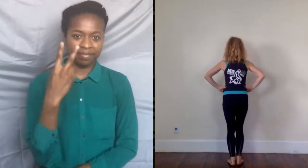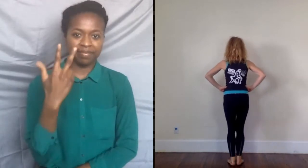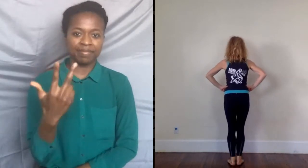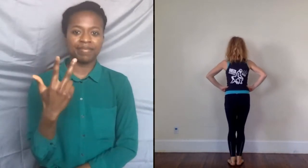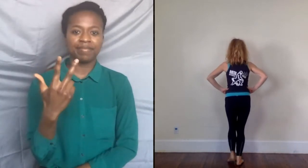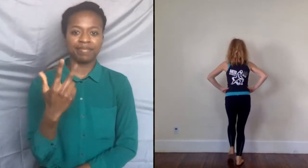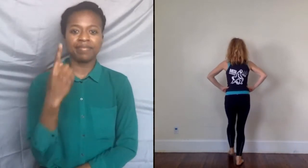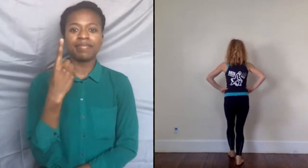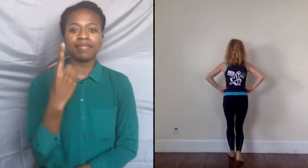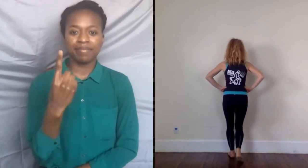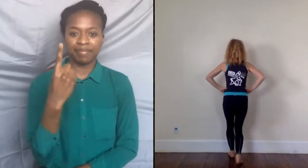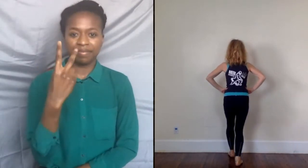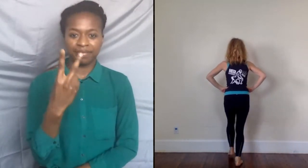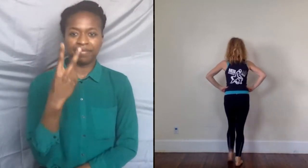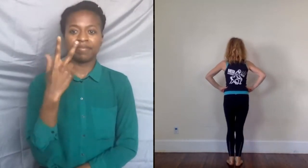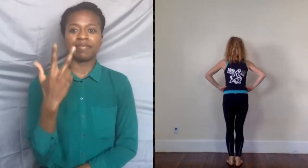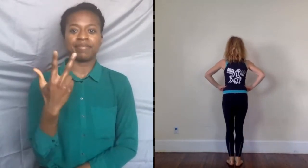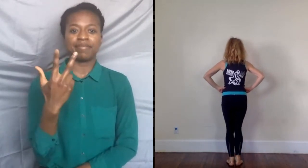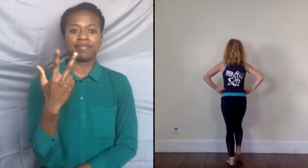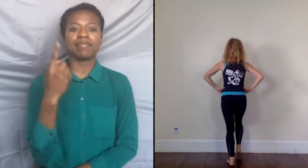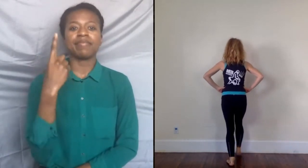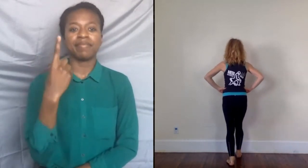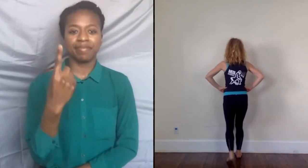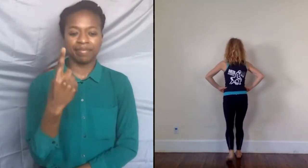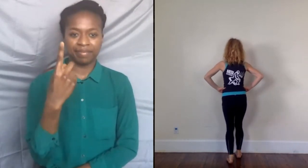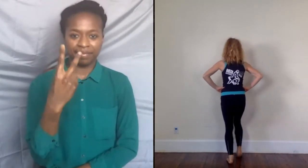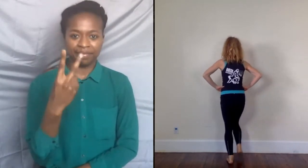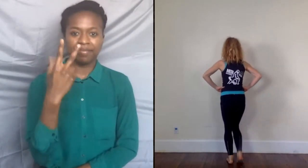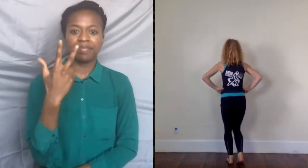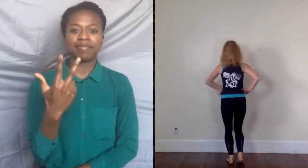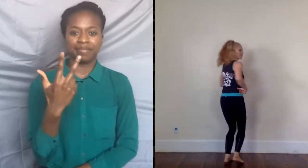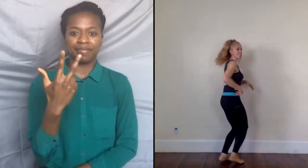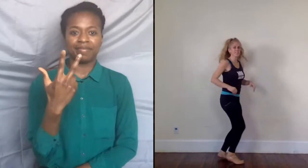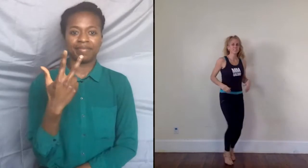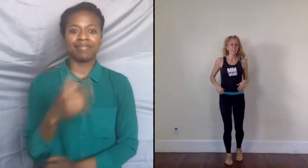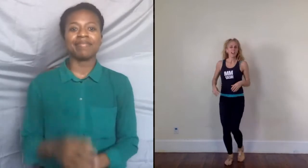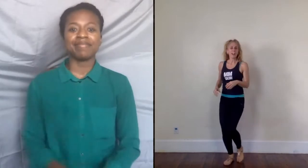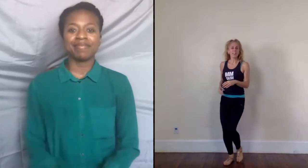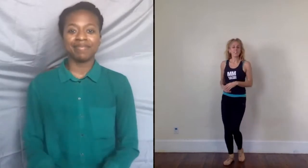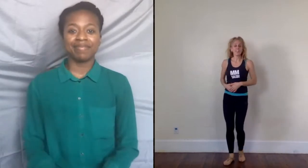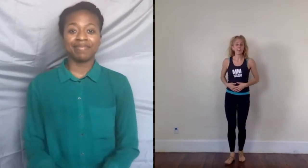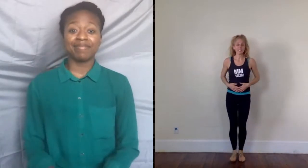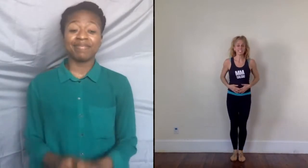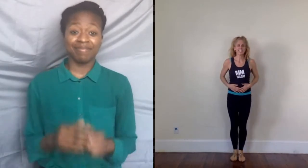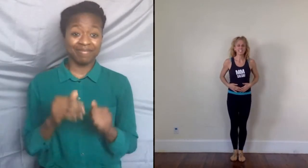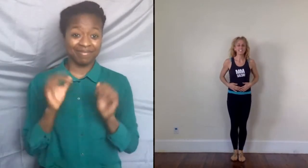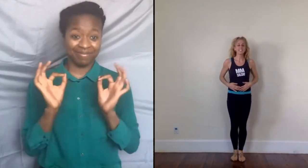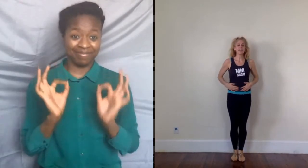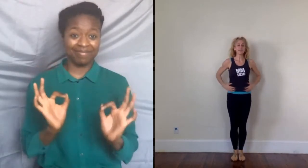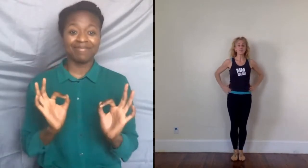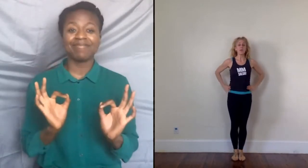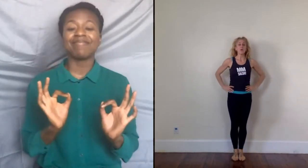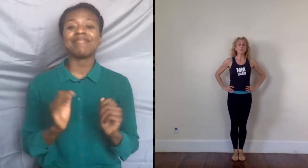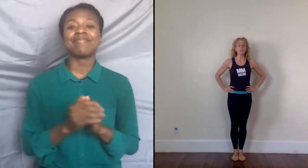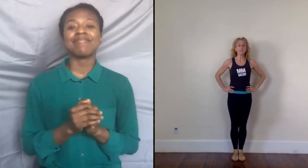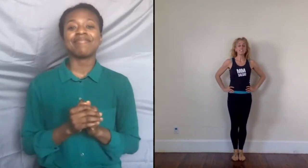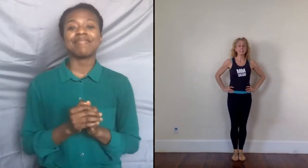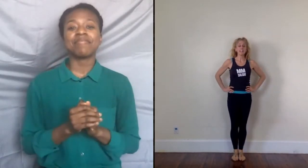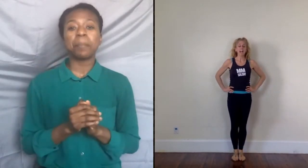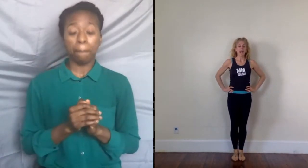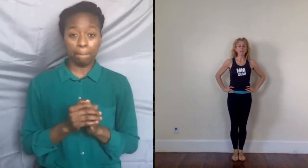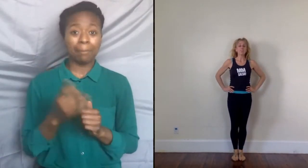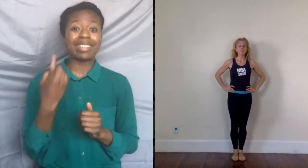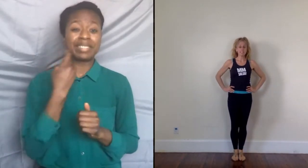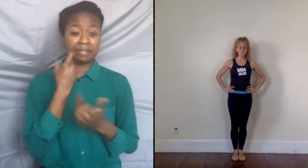2, 3, front, 2, 3, and front, 2. All right. So we have